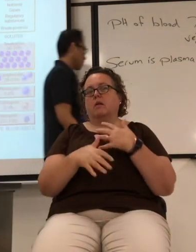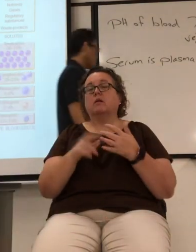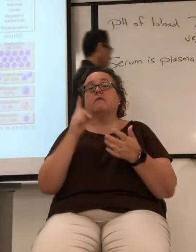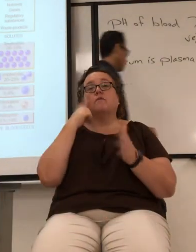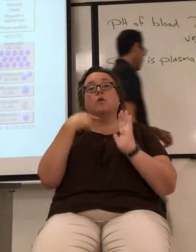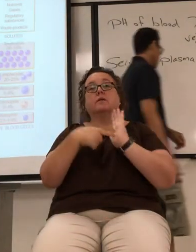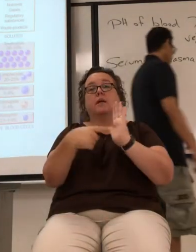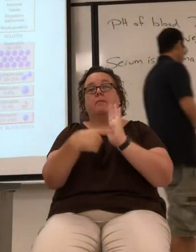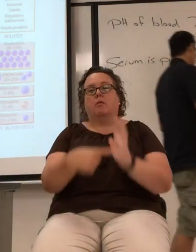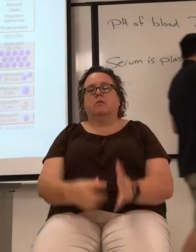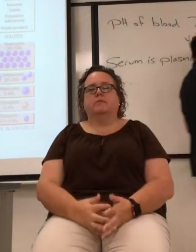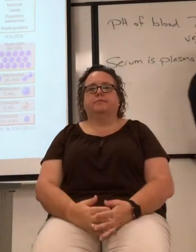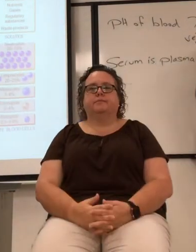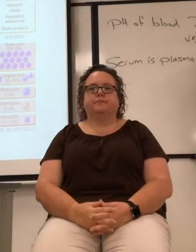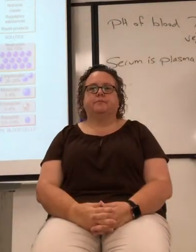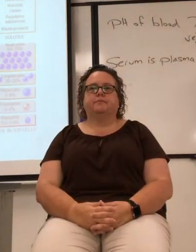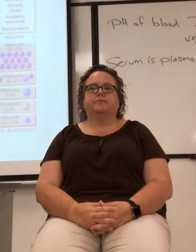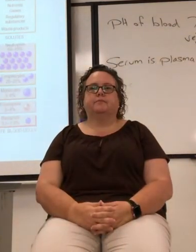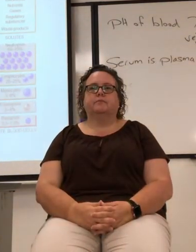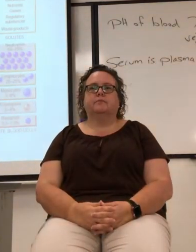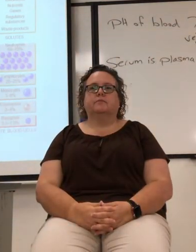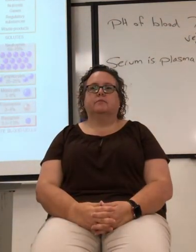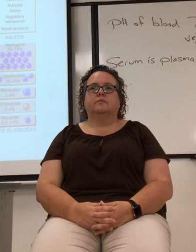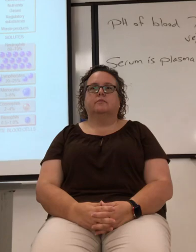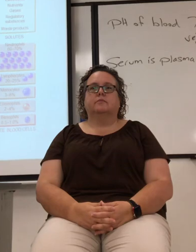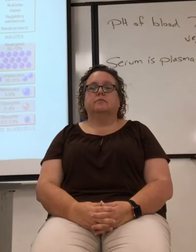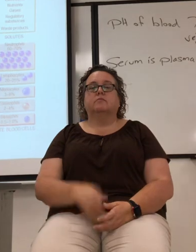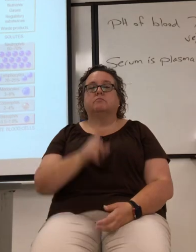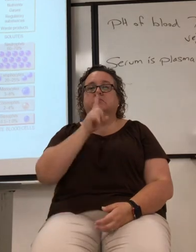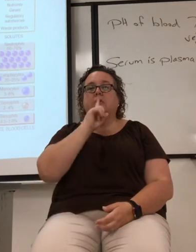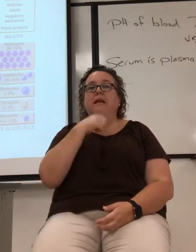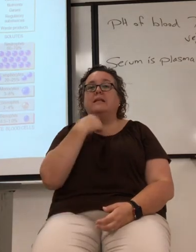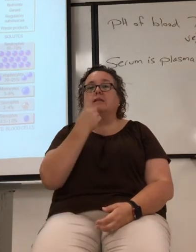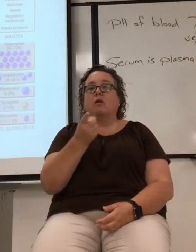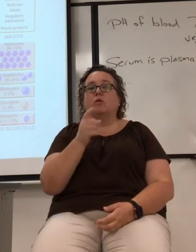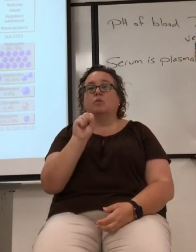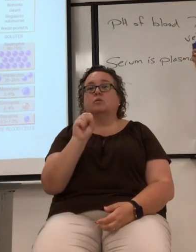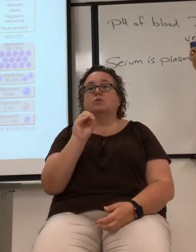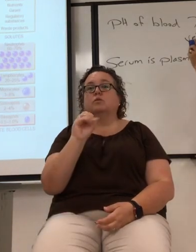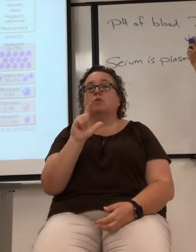For example, I didn't tell you what the solutes were